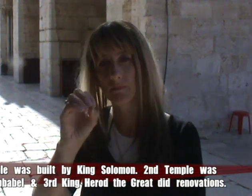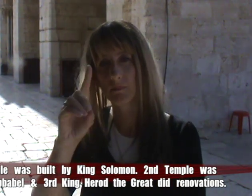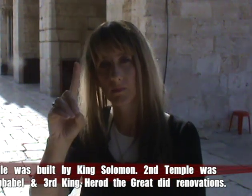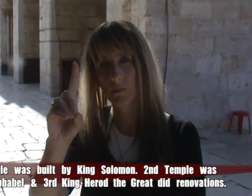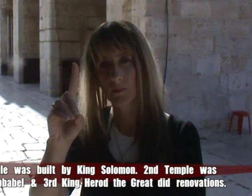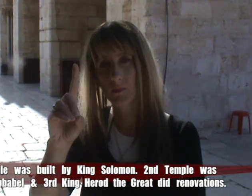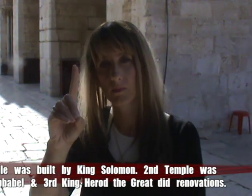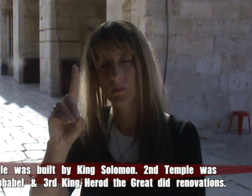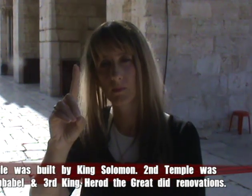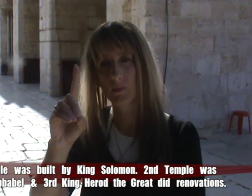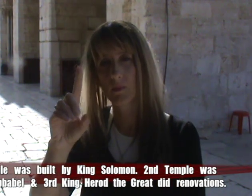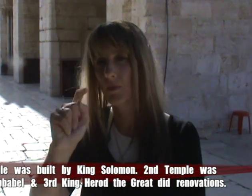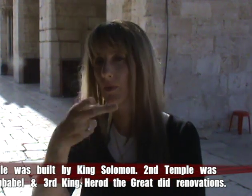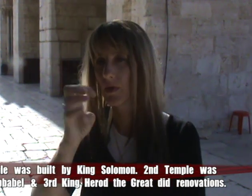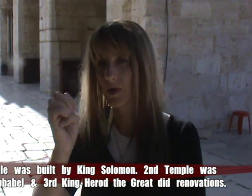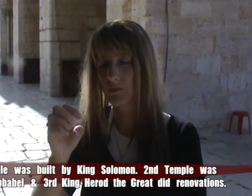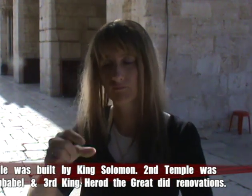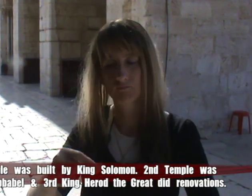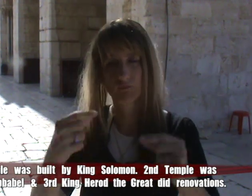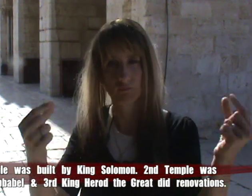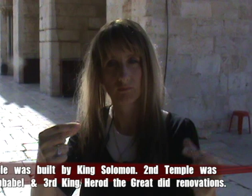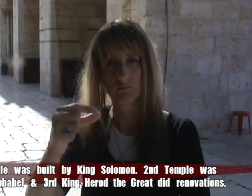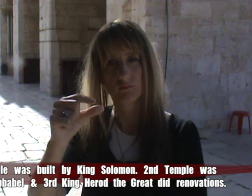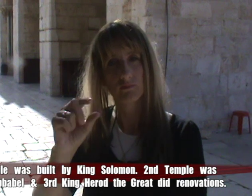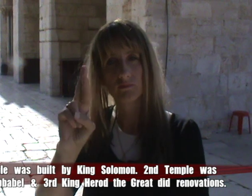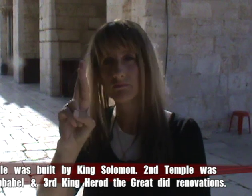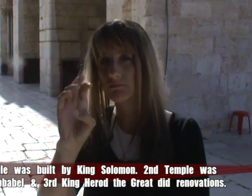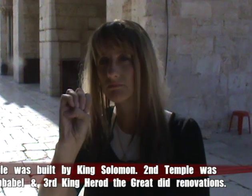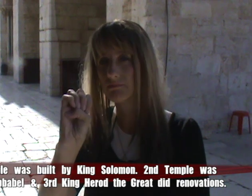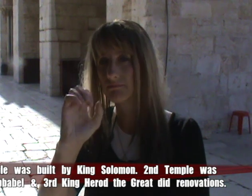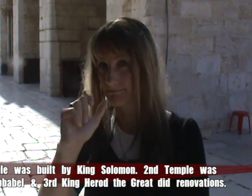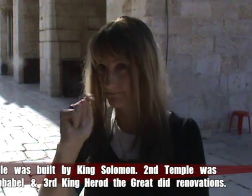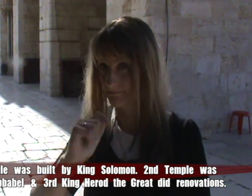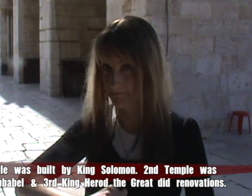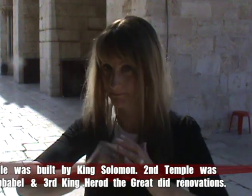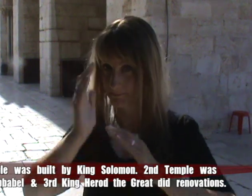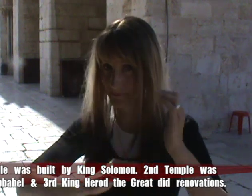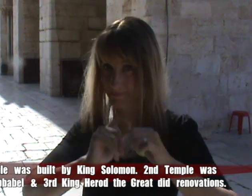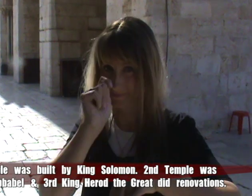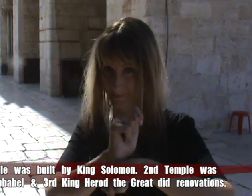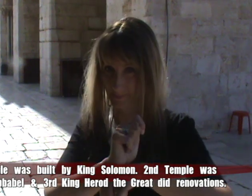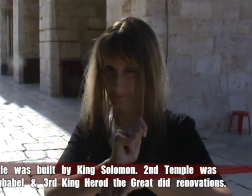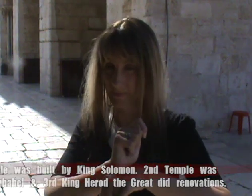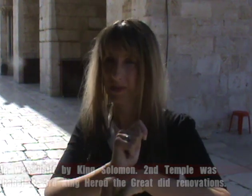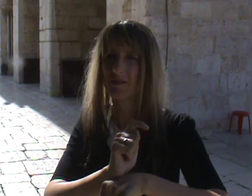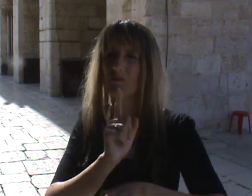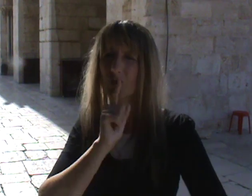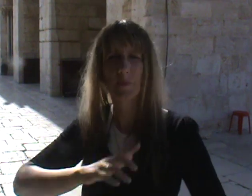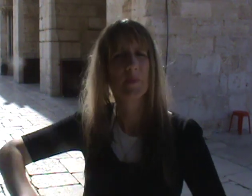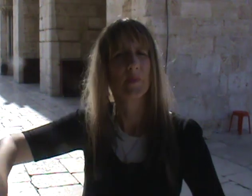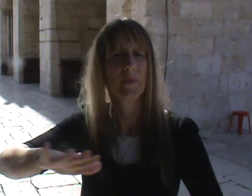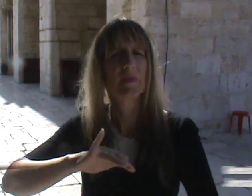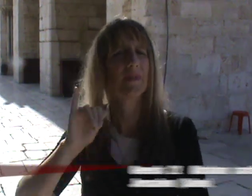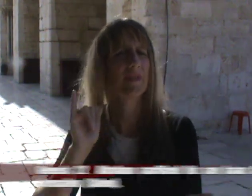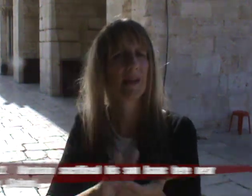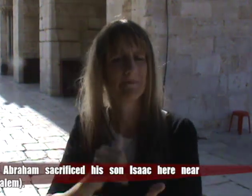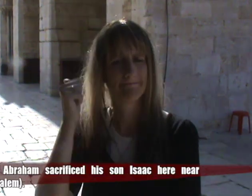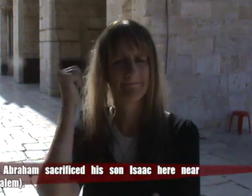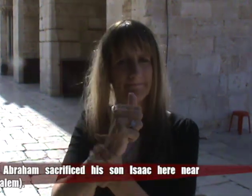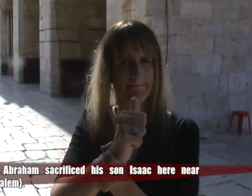King Herod the Great did renovation on the temple.